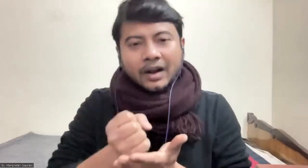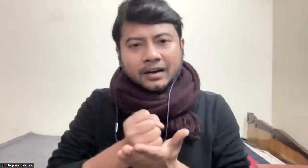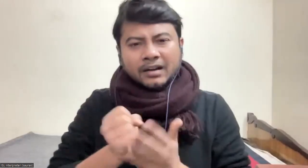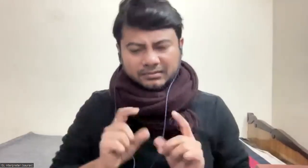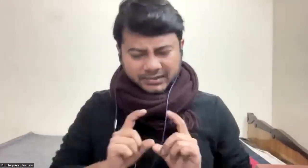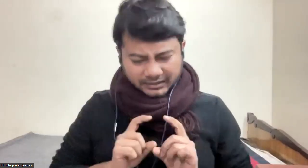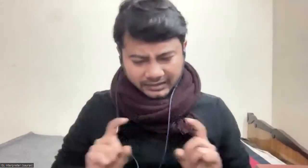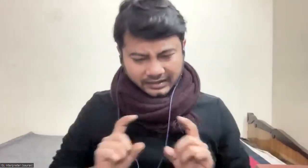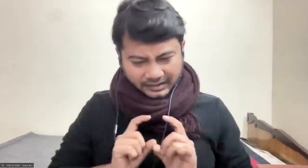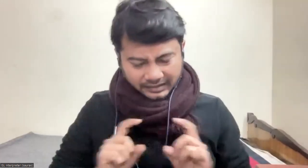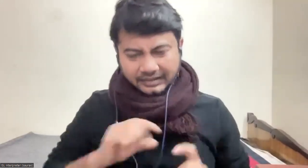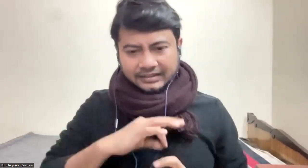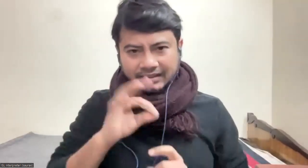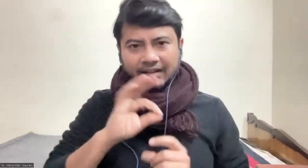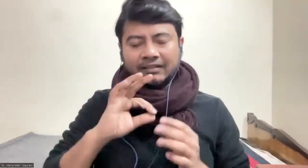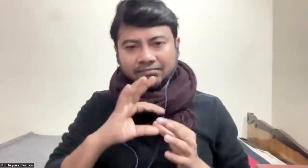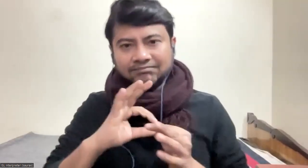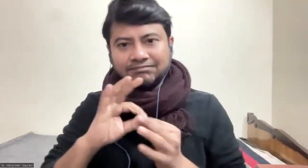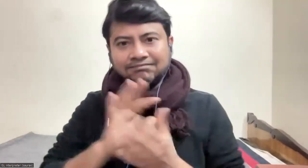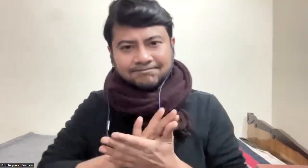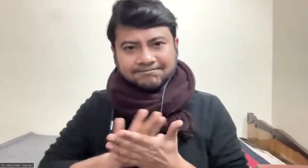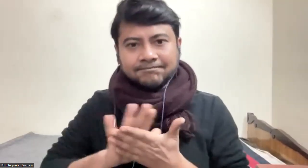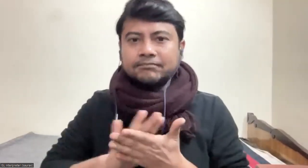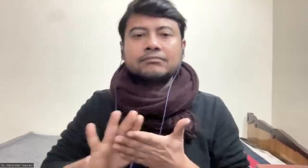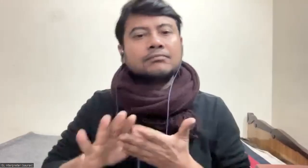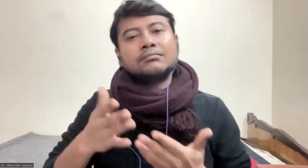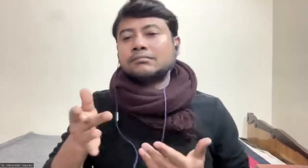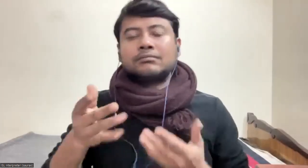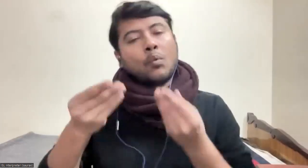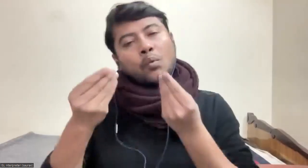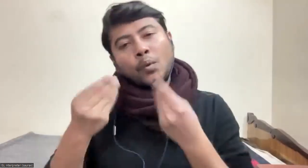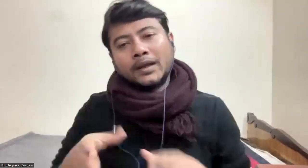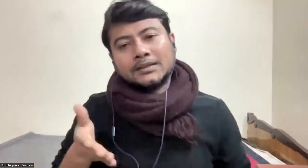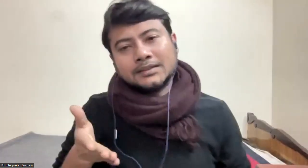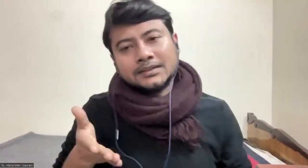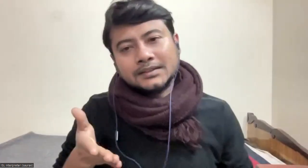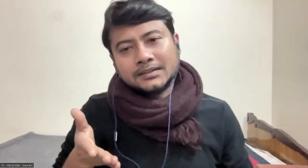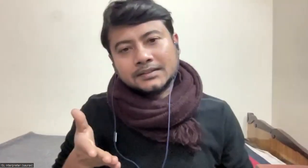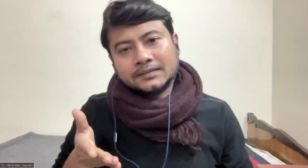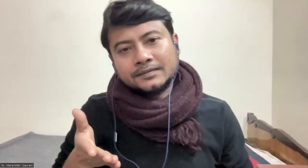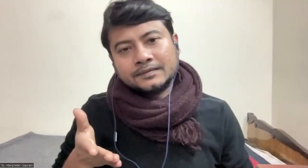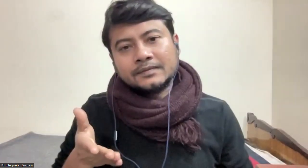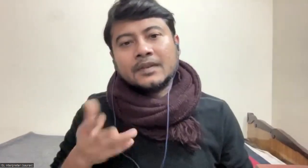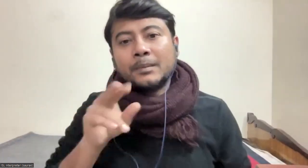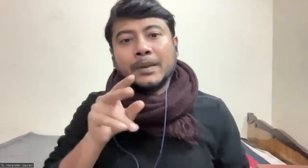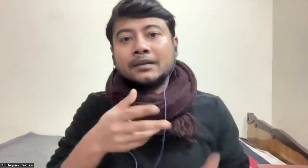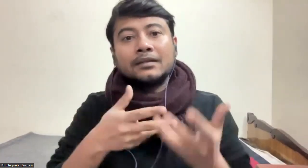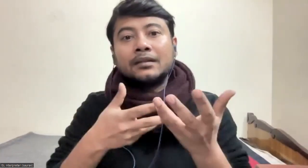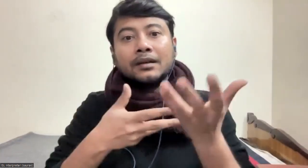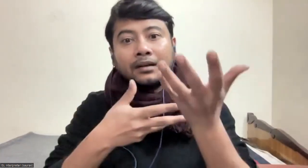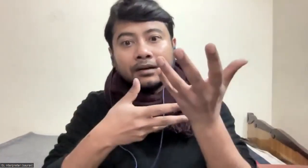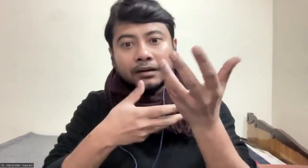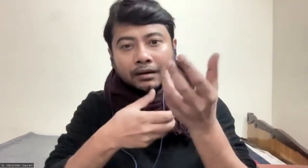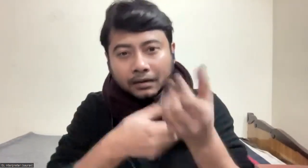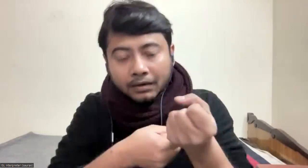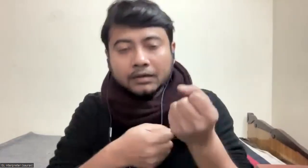in our life by chanting, it totally becomes waste. So we have to trust that yes, the